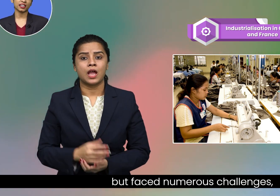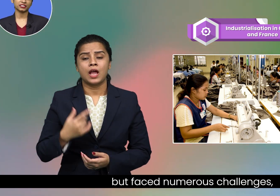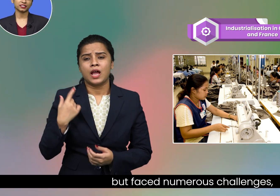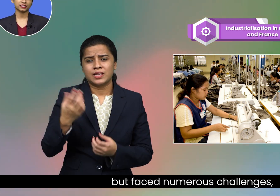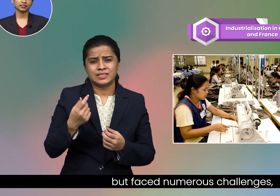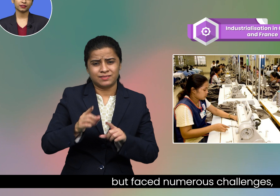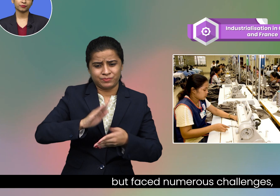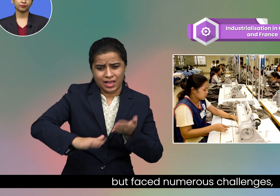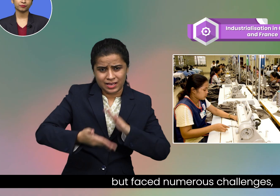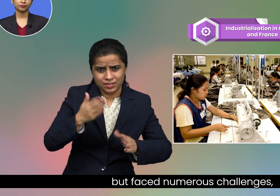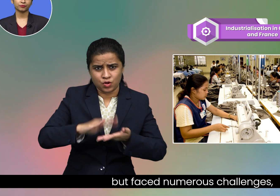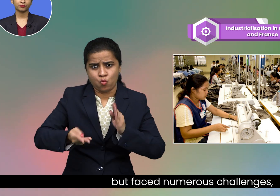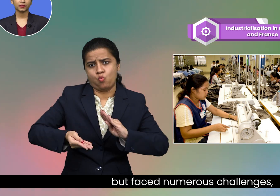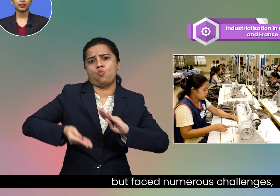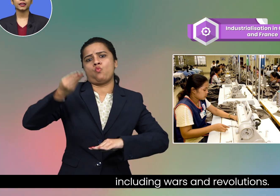numerous challenges,